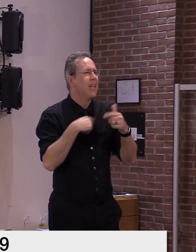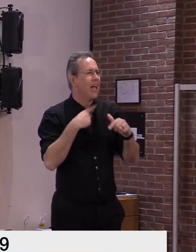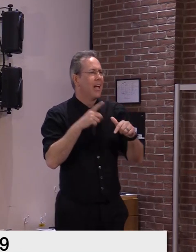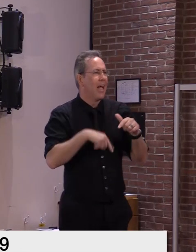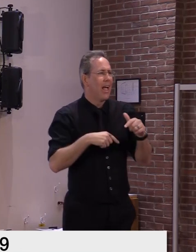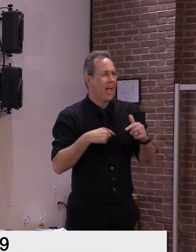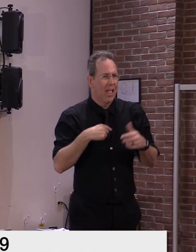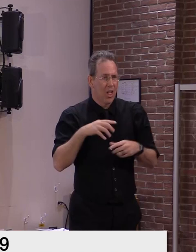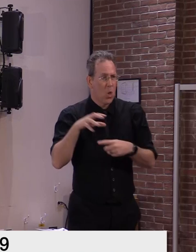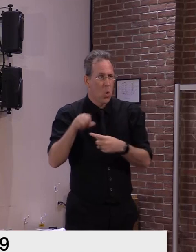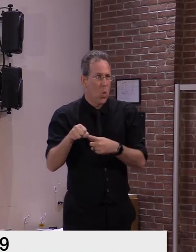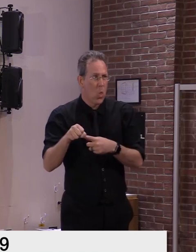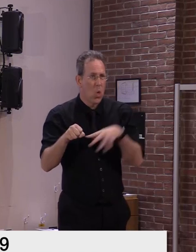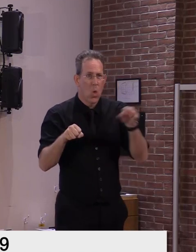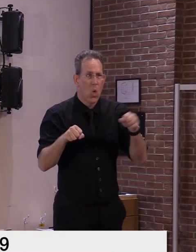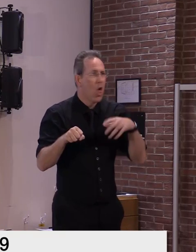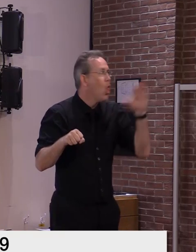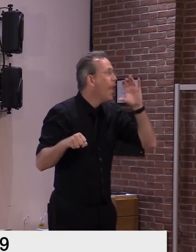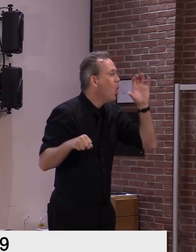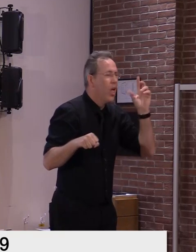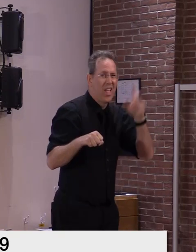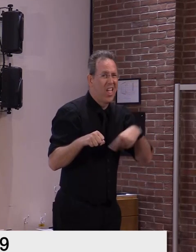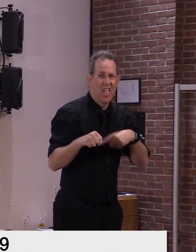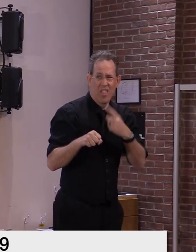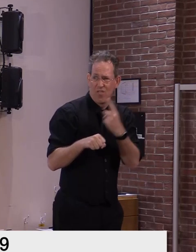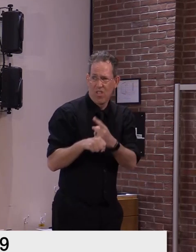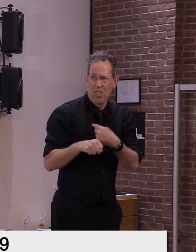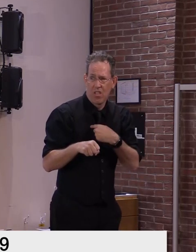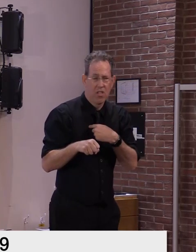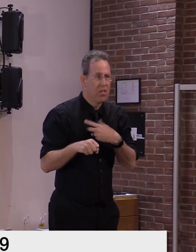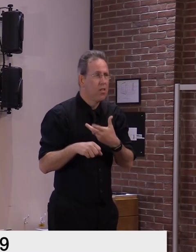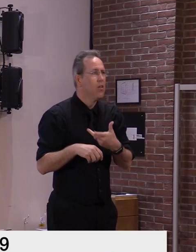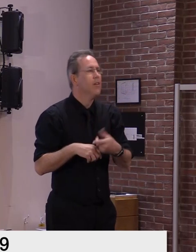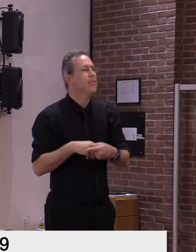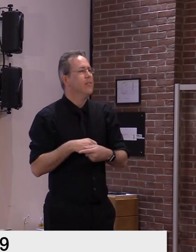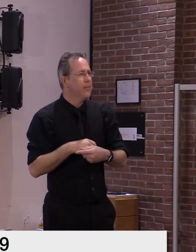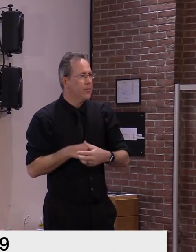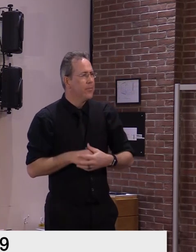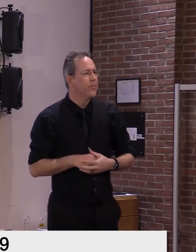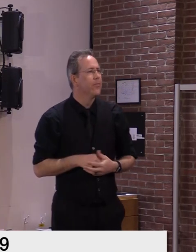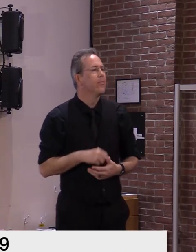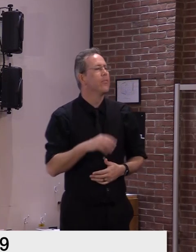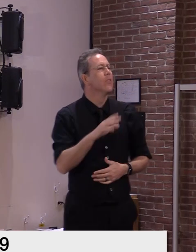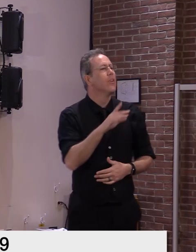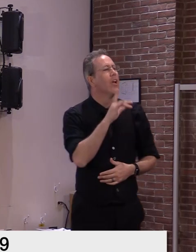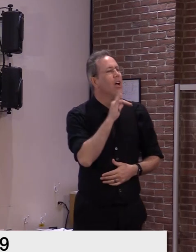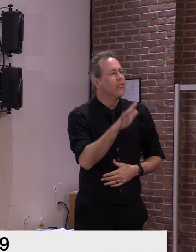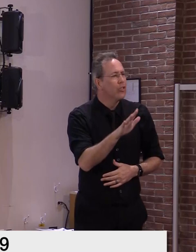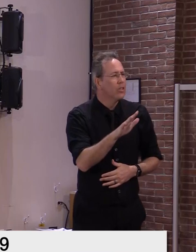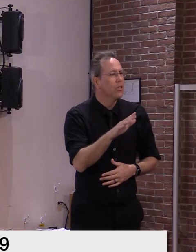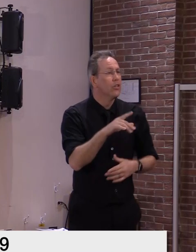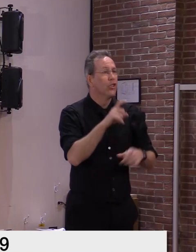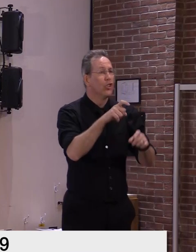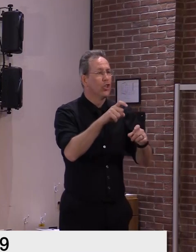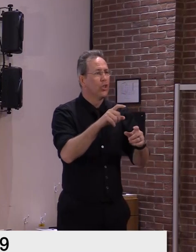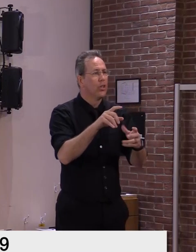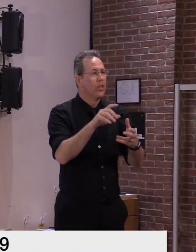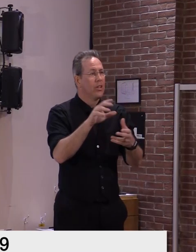look. You do have to cancel one appointment to make another appointment, but I would urge that person to call.